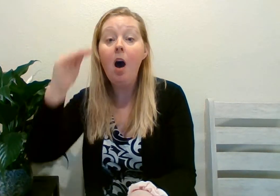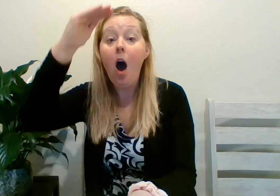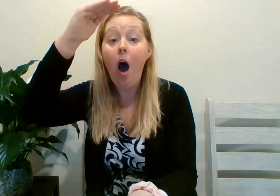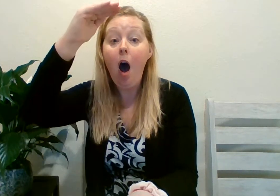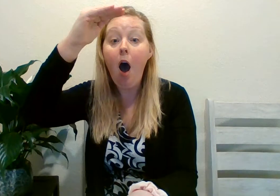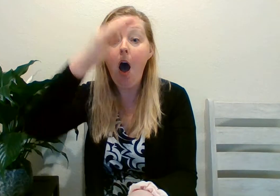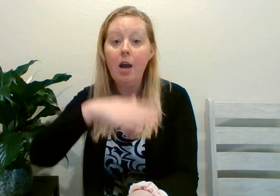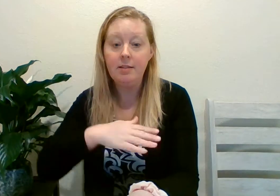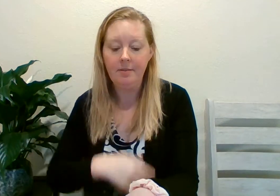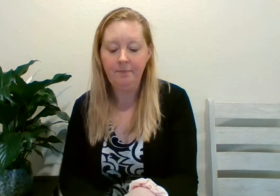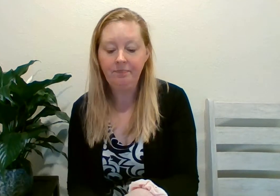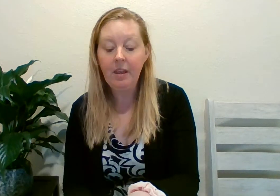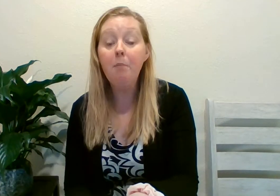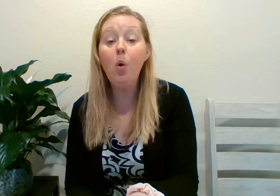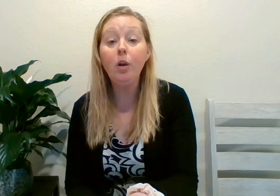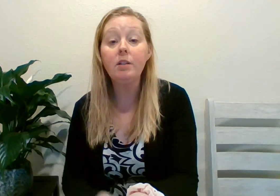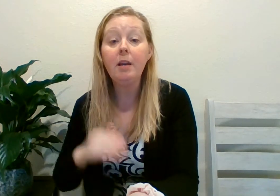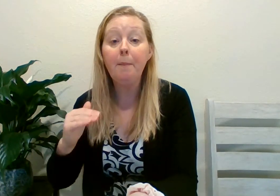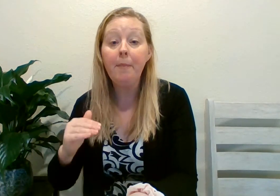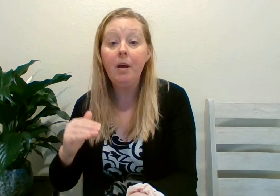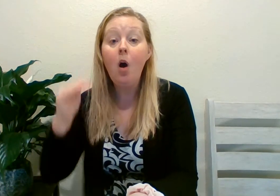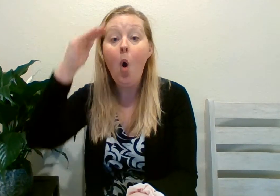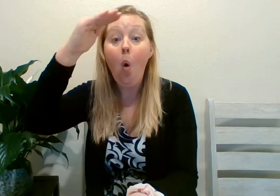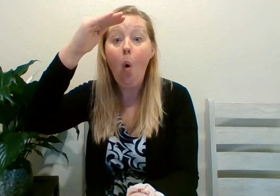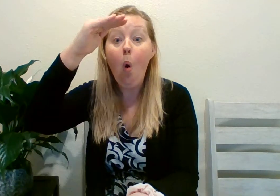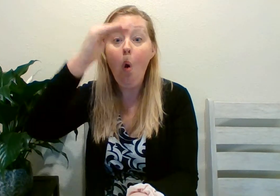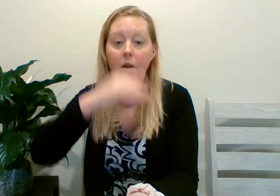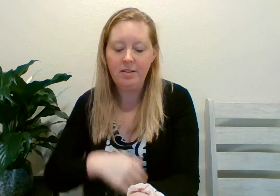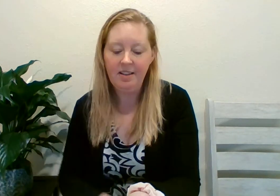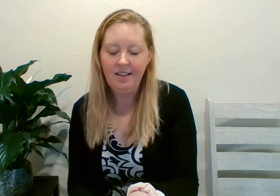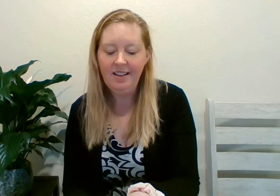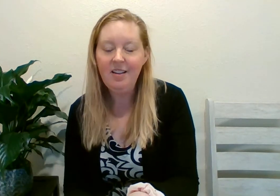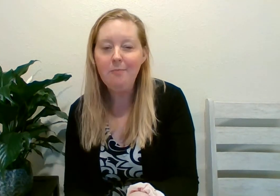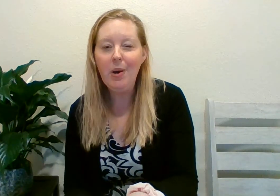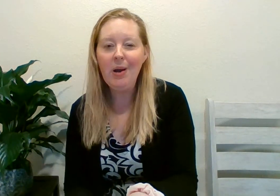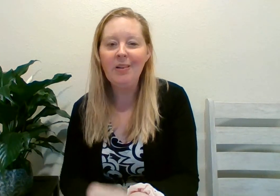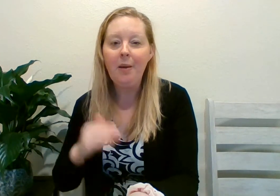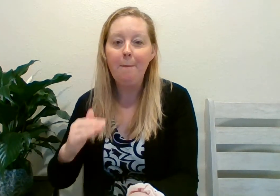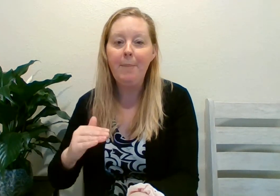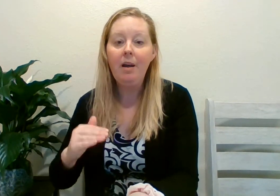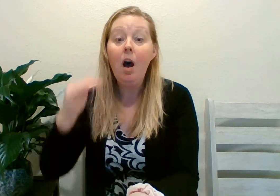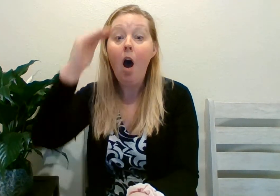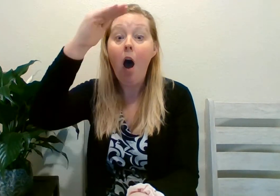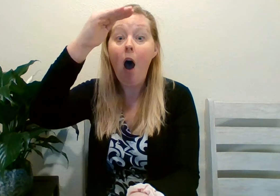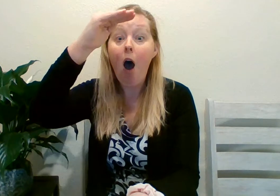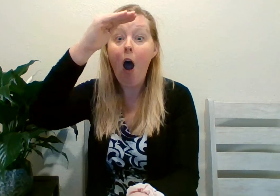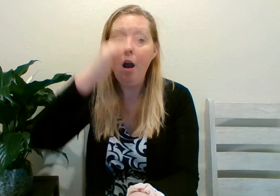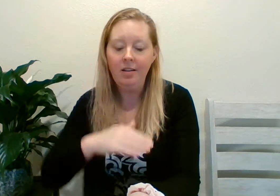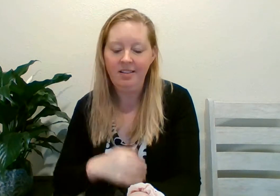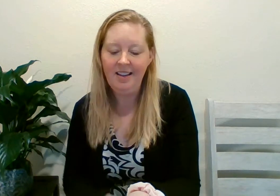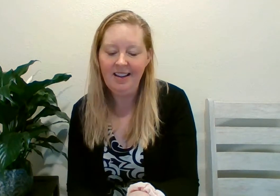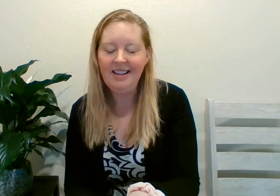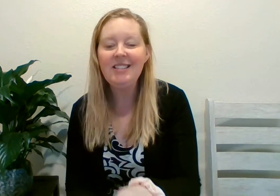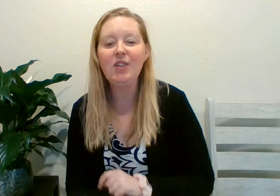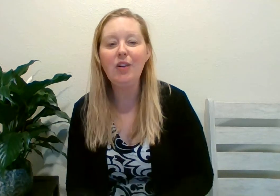Ah. Port. Or. Barn. B. Are. Ser.